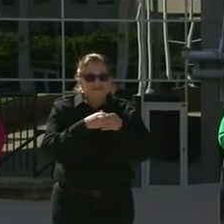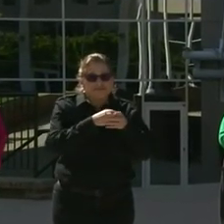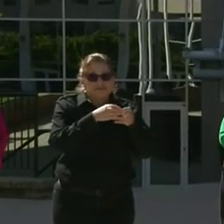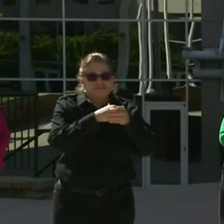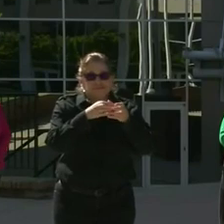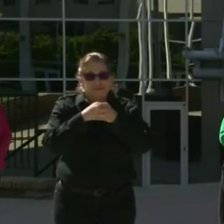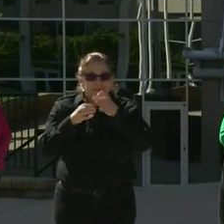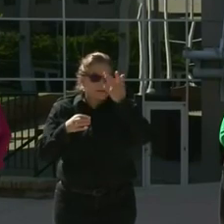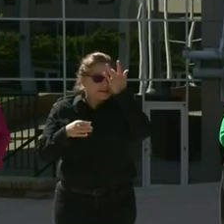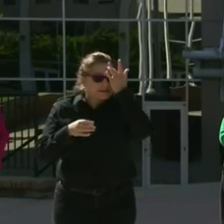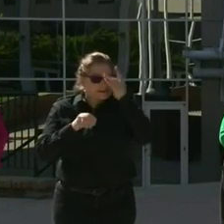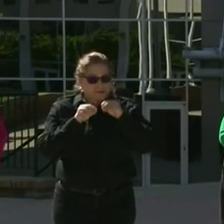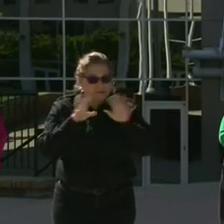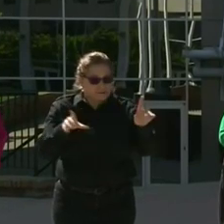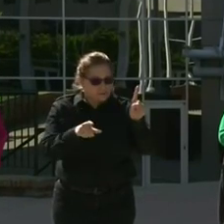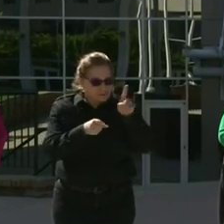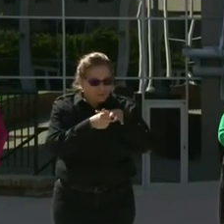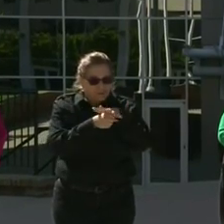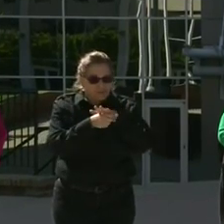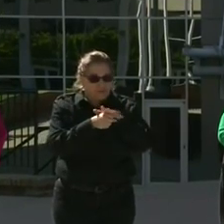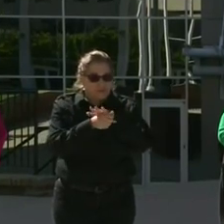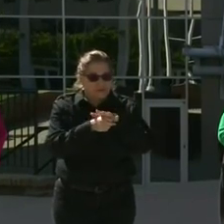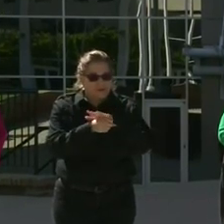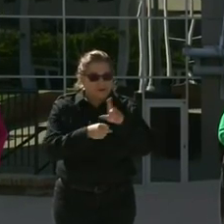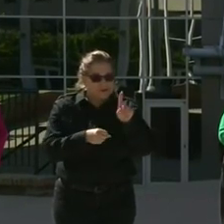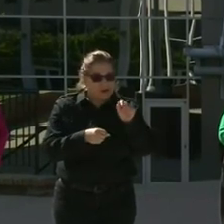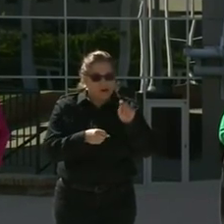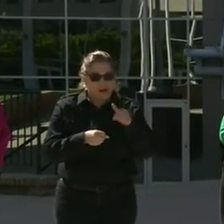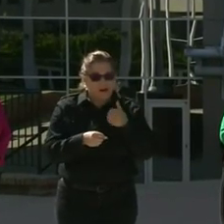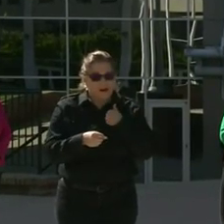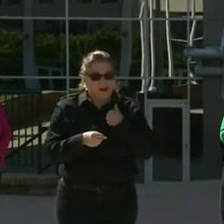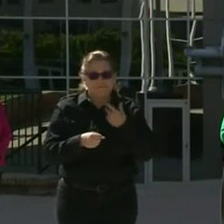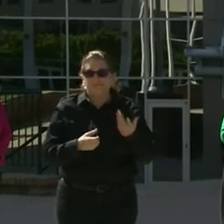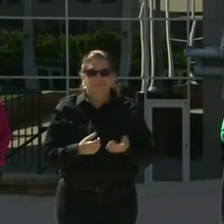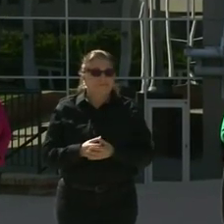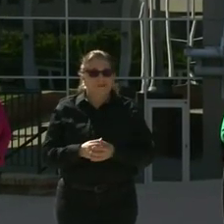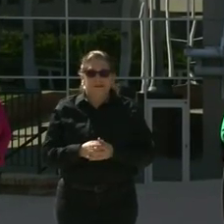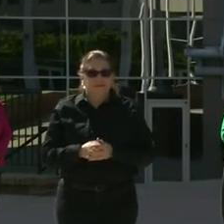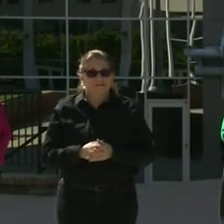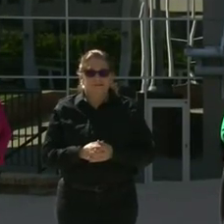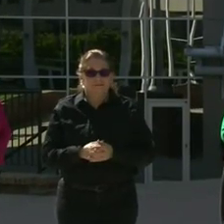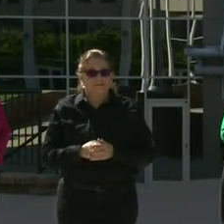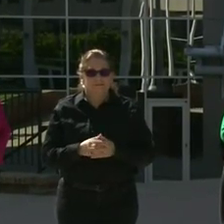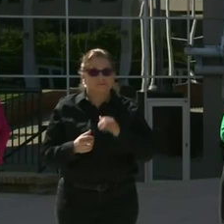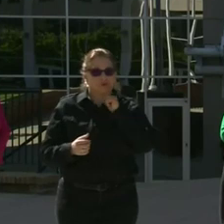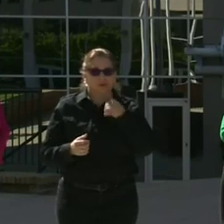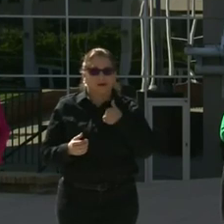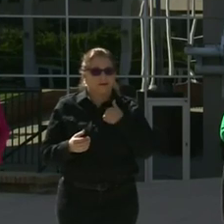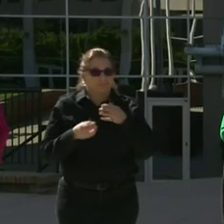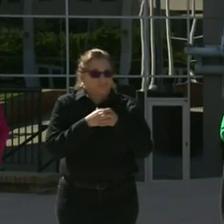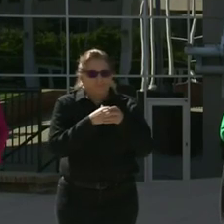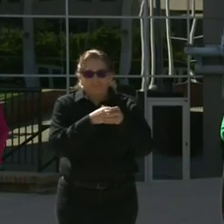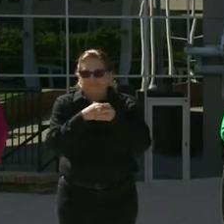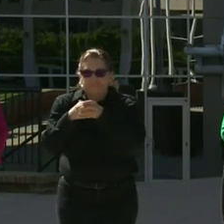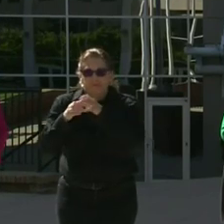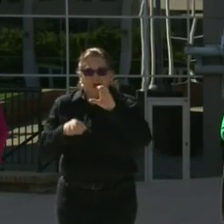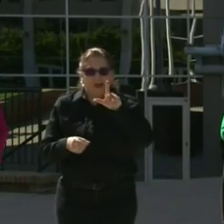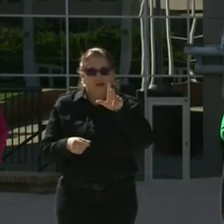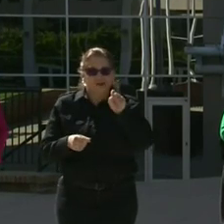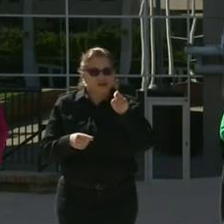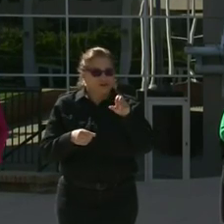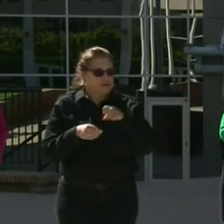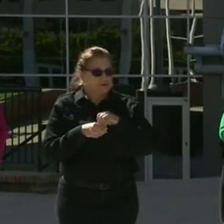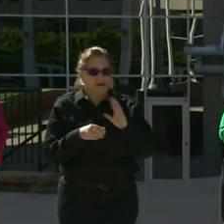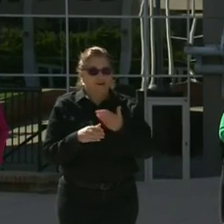she has reviewed the data and has not seen any clusters. And plans to release that? And as